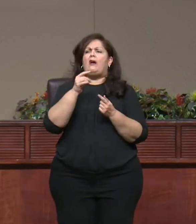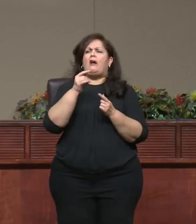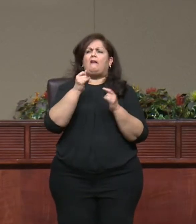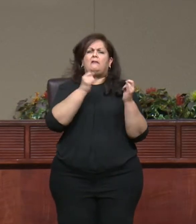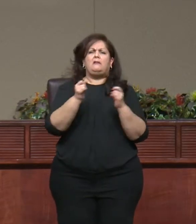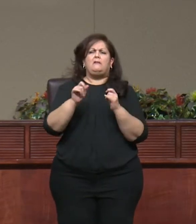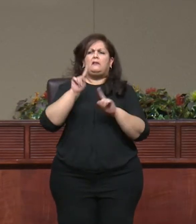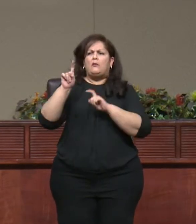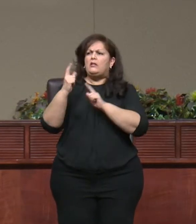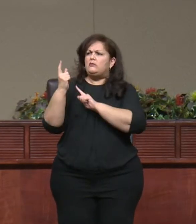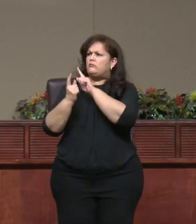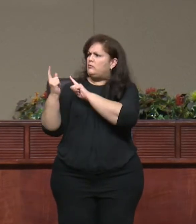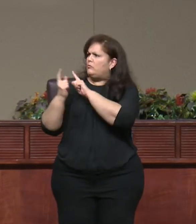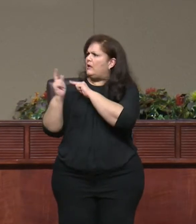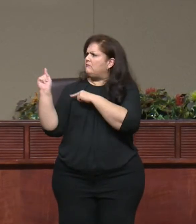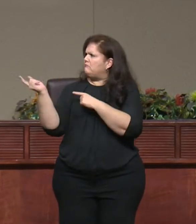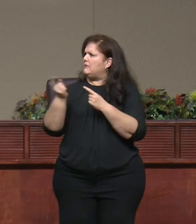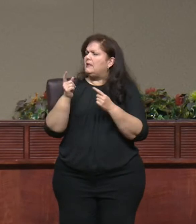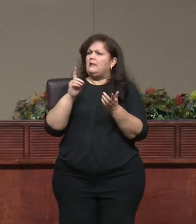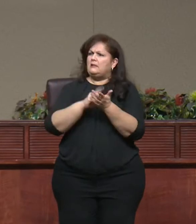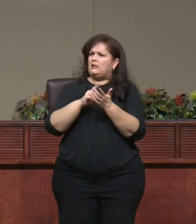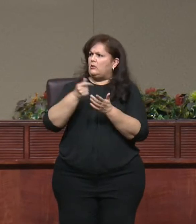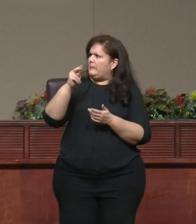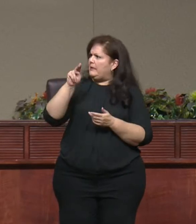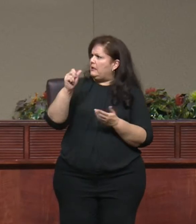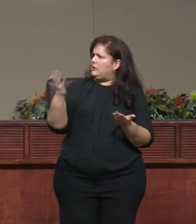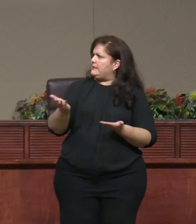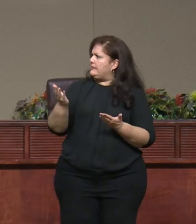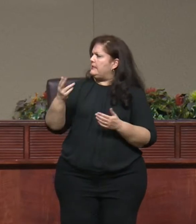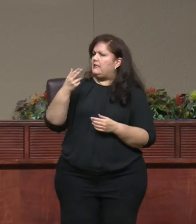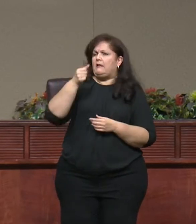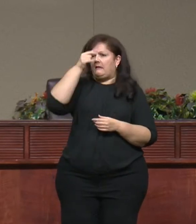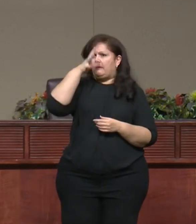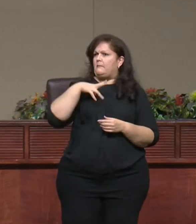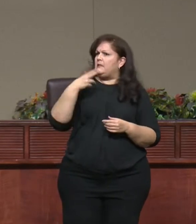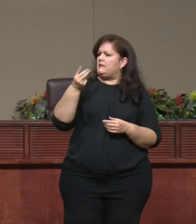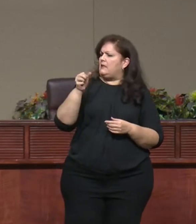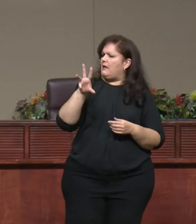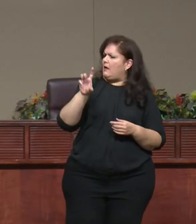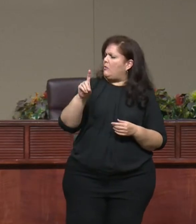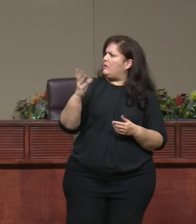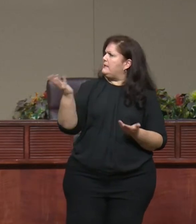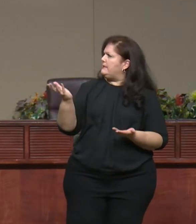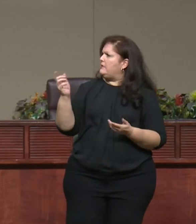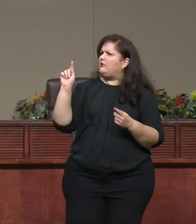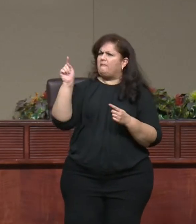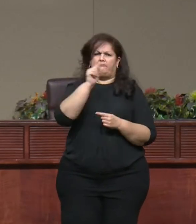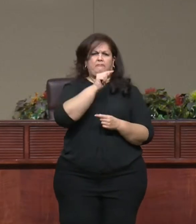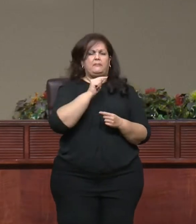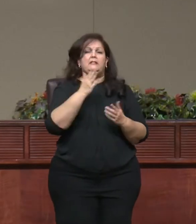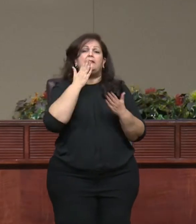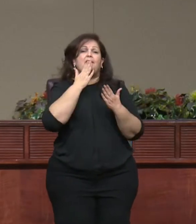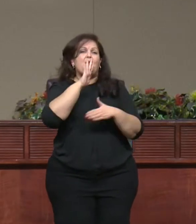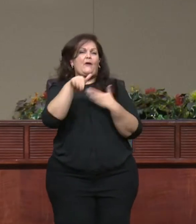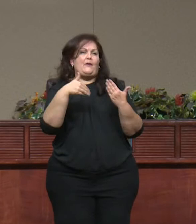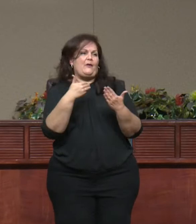questions for one-on-one, I'm sure Dr. Pino will be here, and Mr. Howard will stay around as well. Thank you